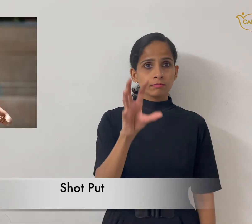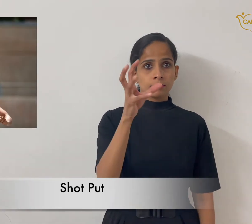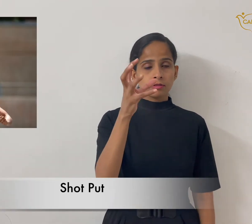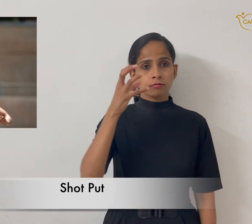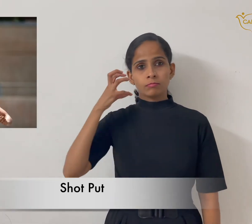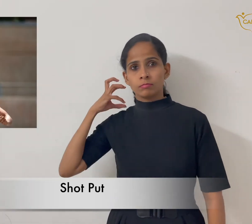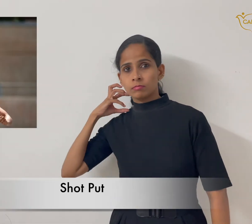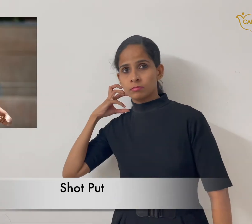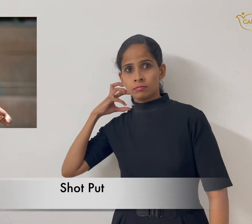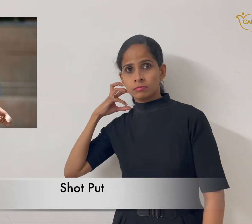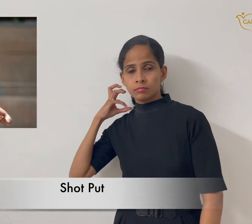Shot put.